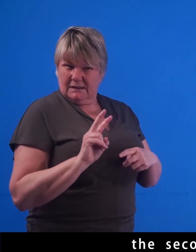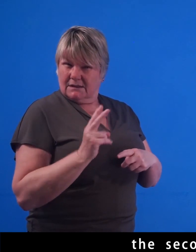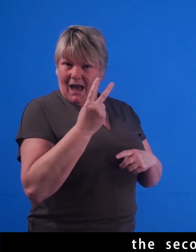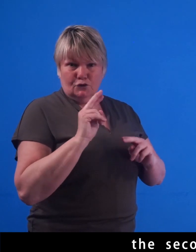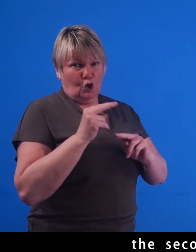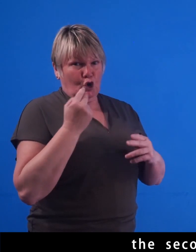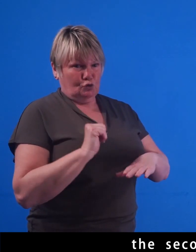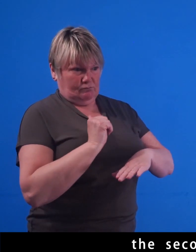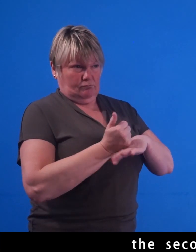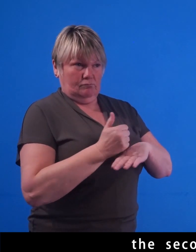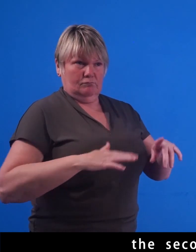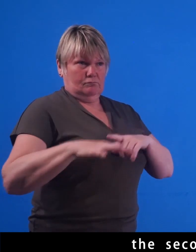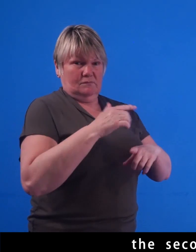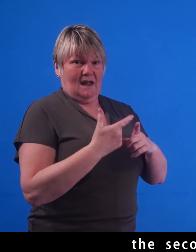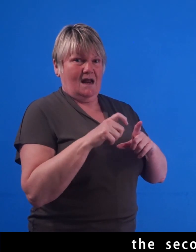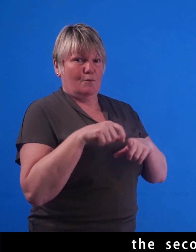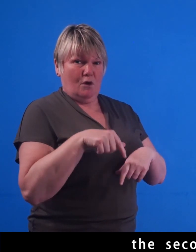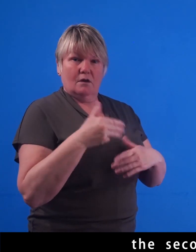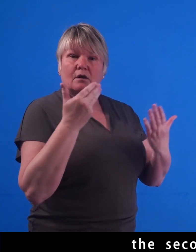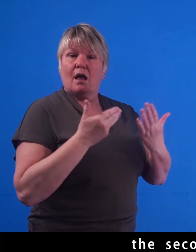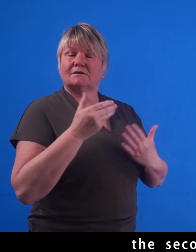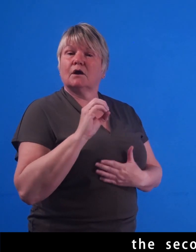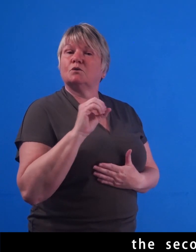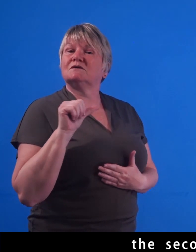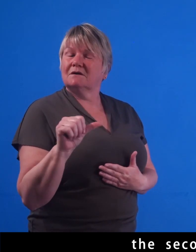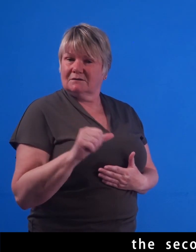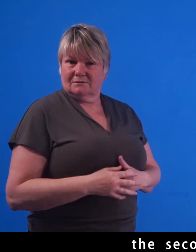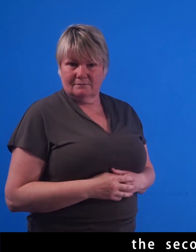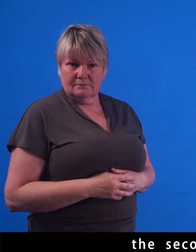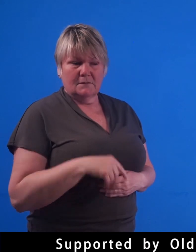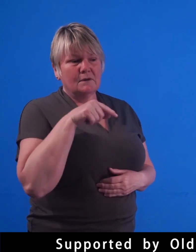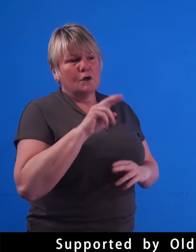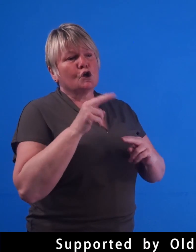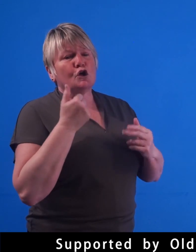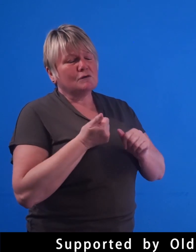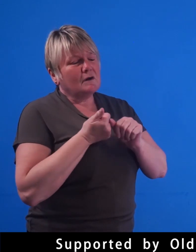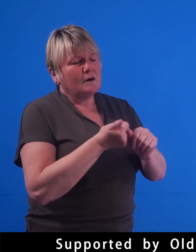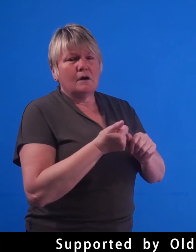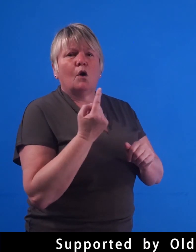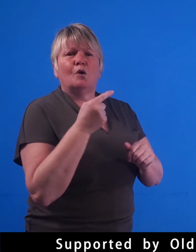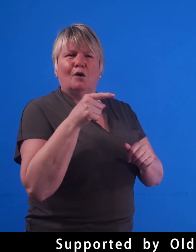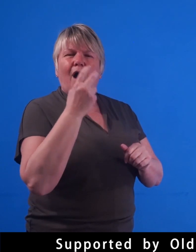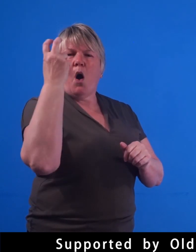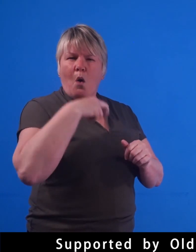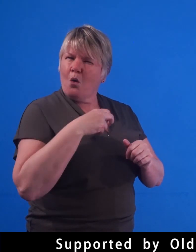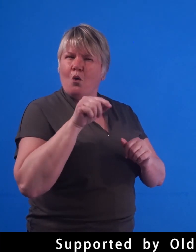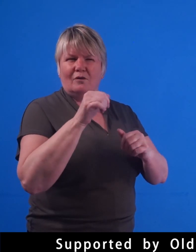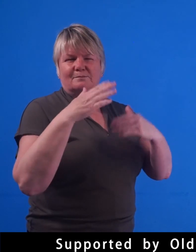the second nursery to be set up in Edinburgh in 1906. Supported by Old St